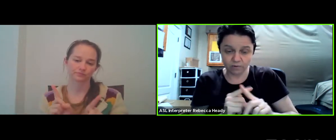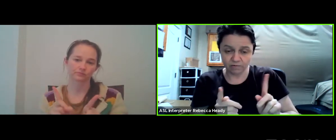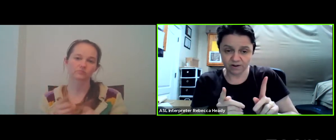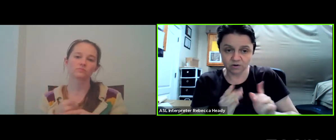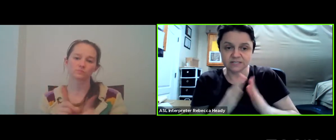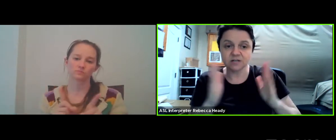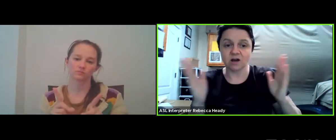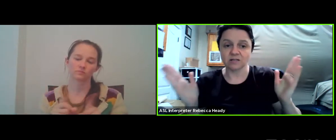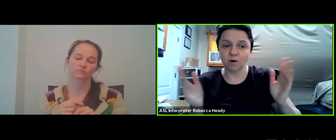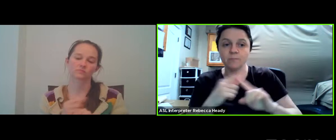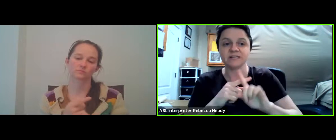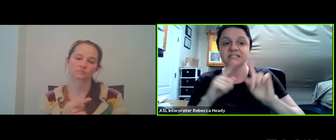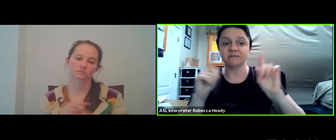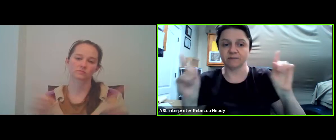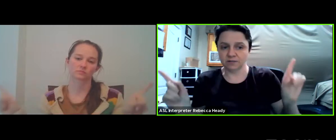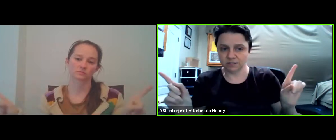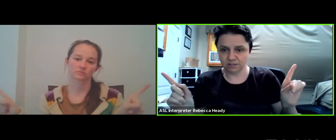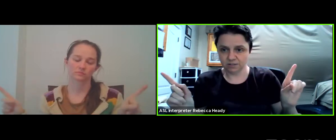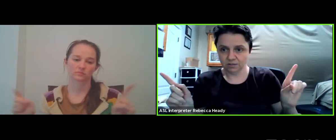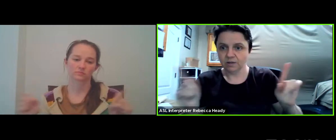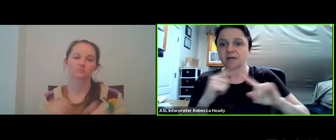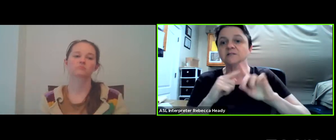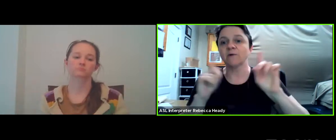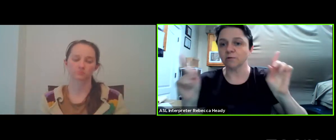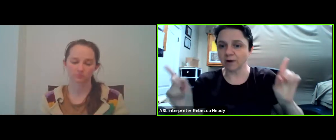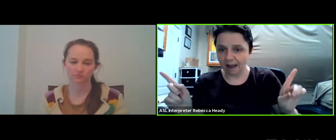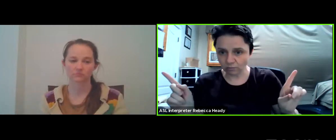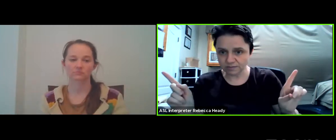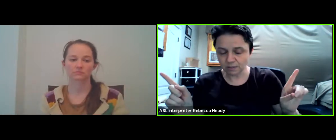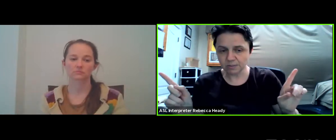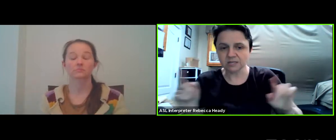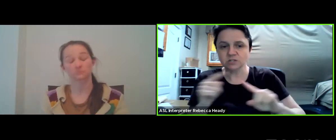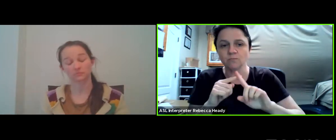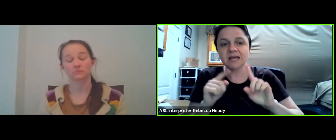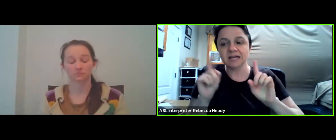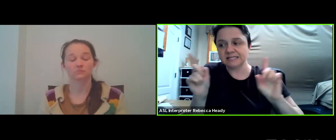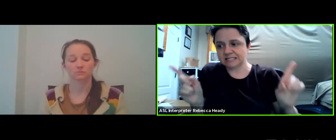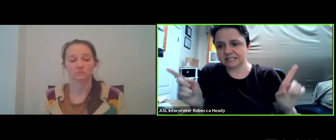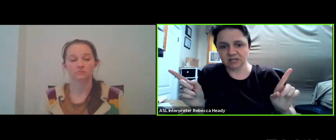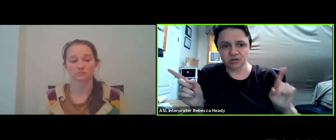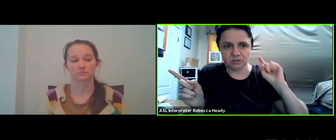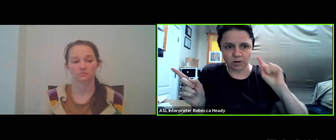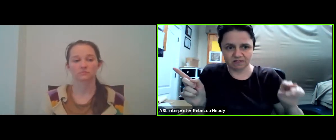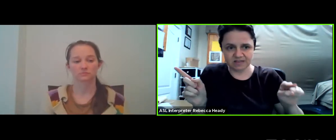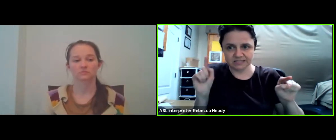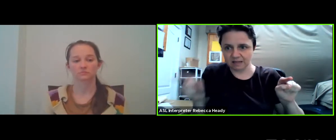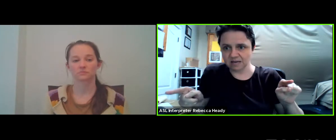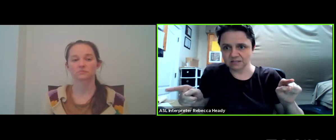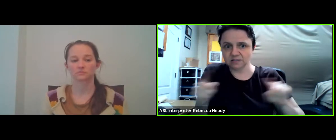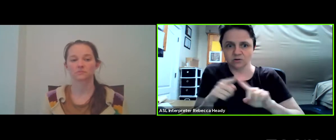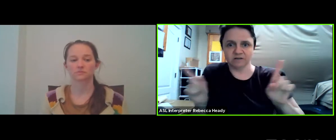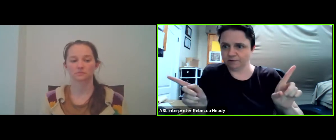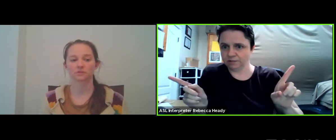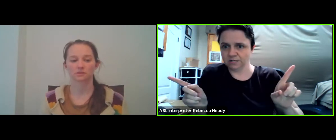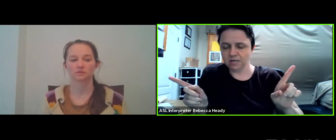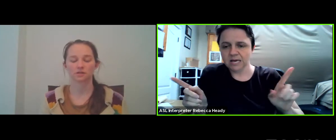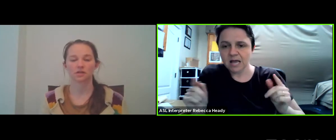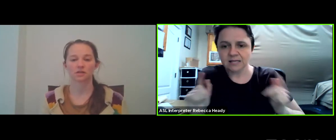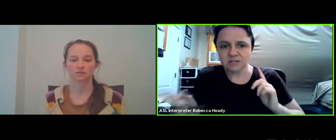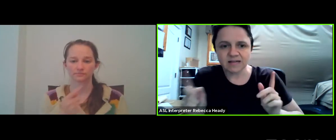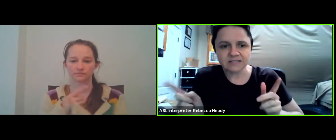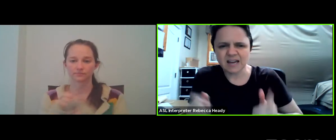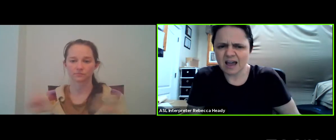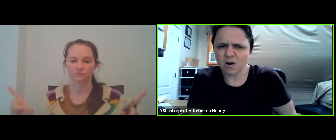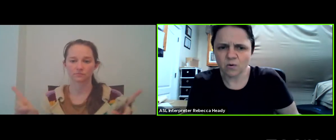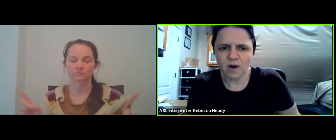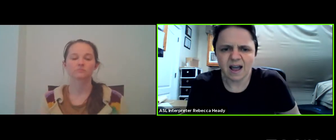you're going with your fingers is not as far, but different is farther out because you're making a distinction between this and this. They're different.